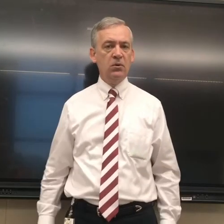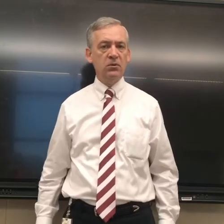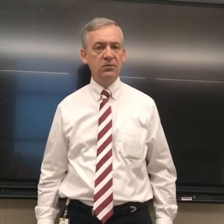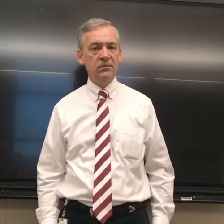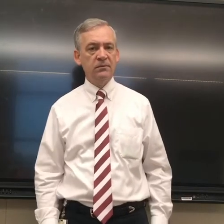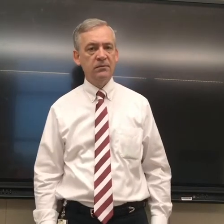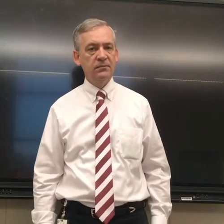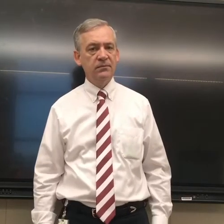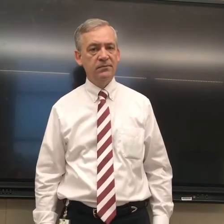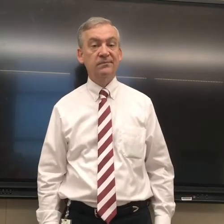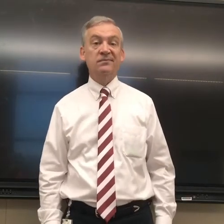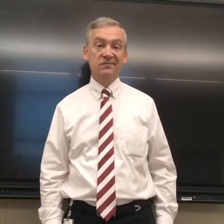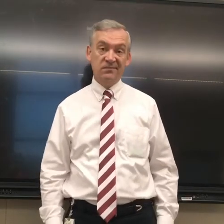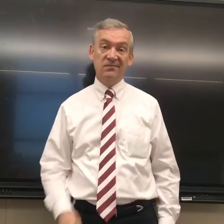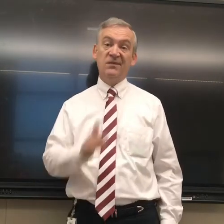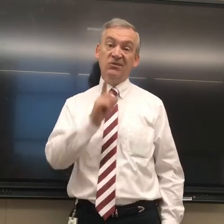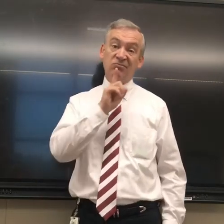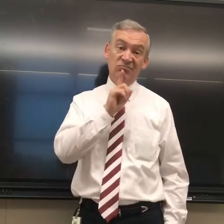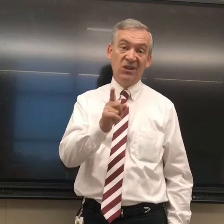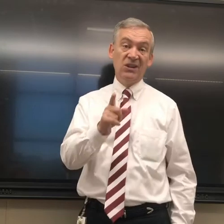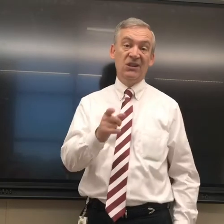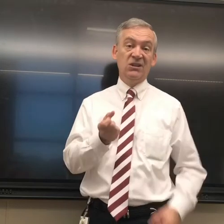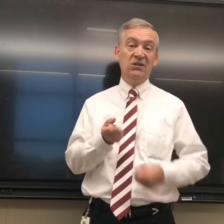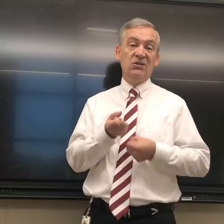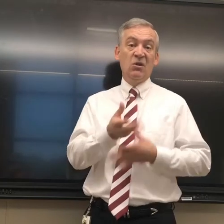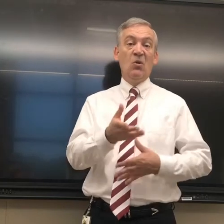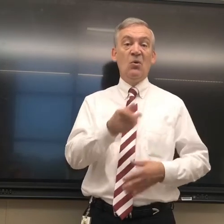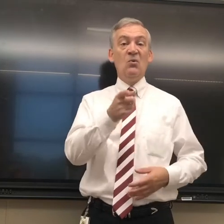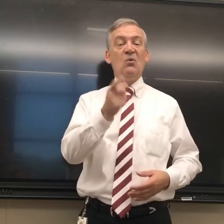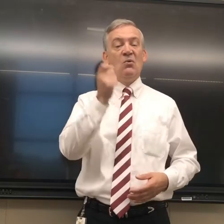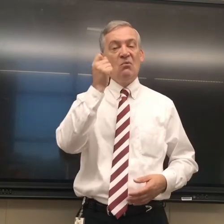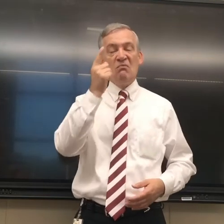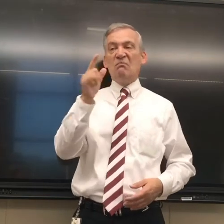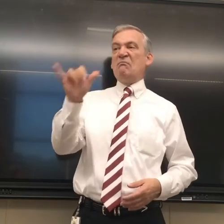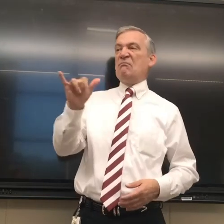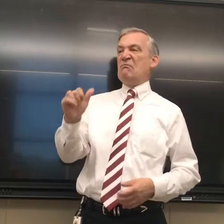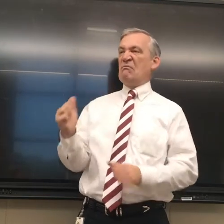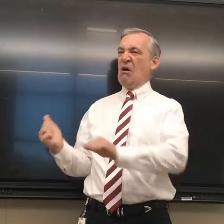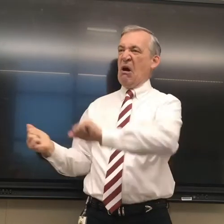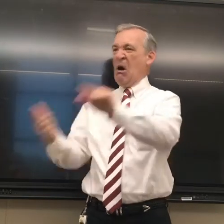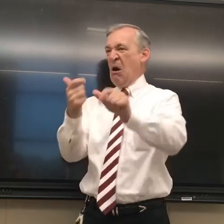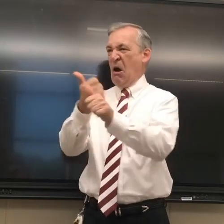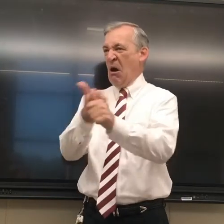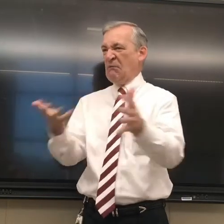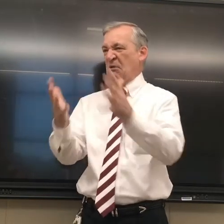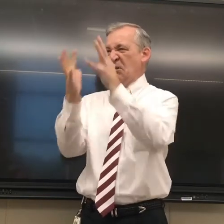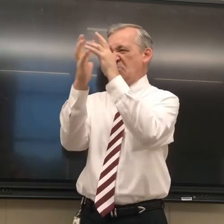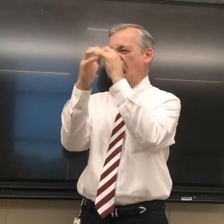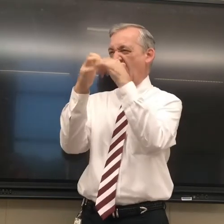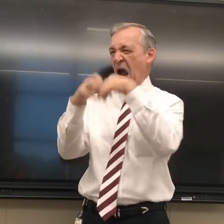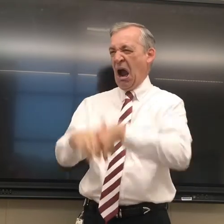Completing the impression of decay.